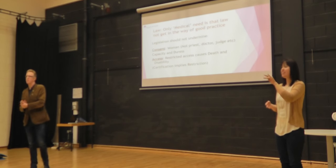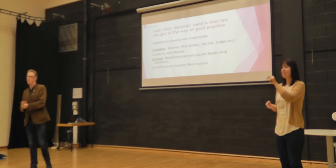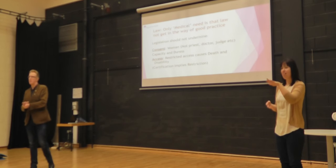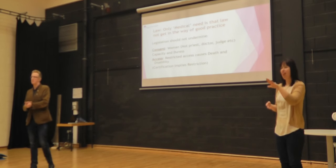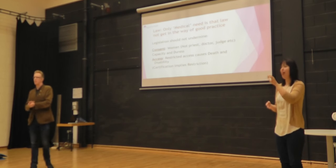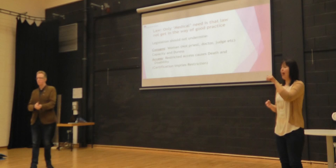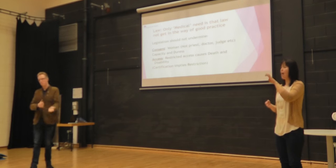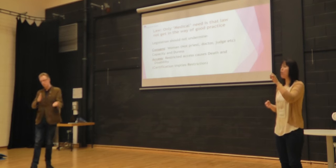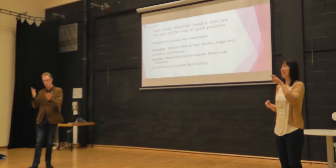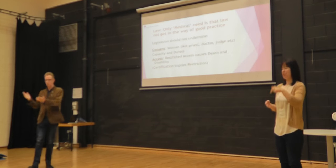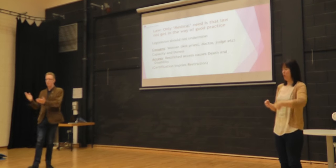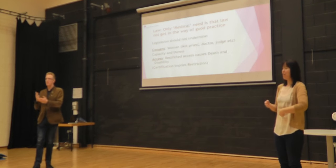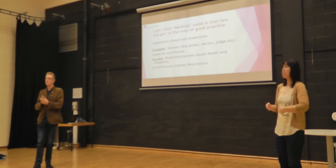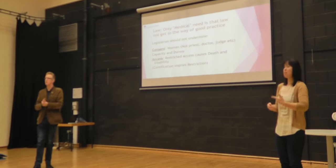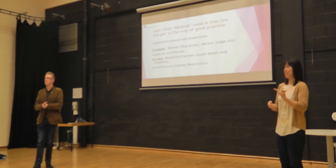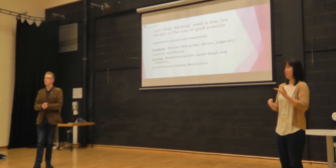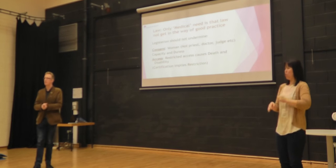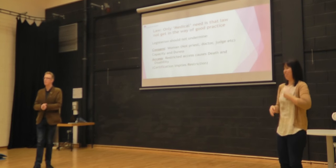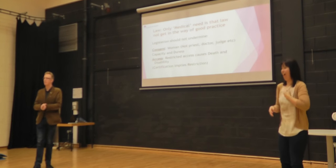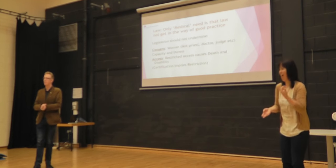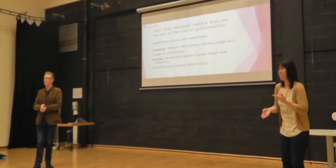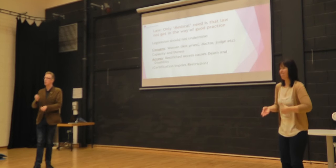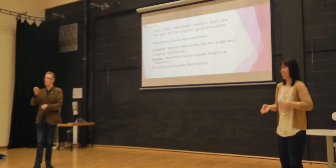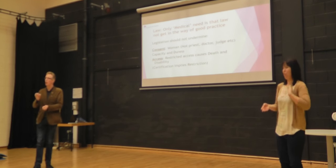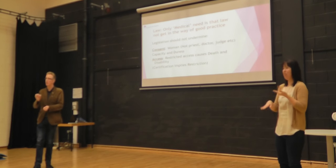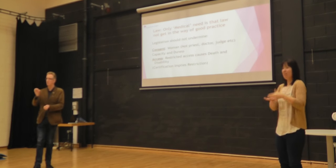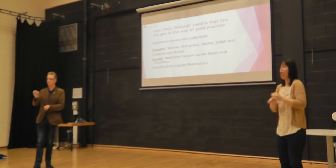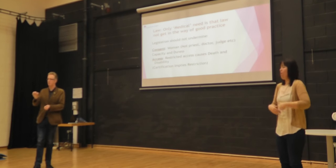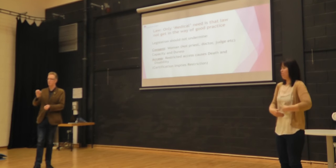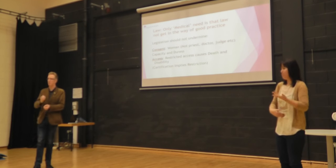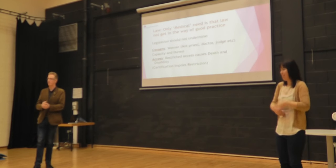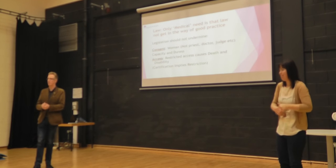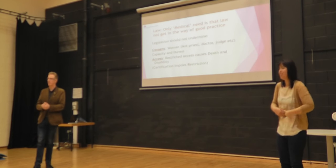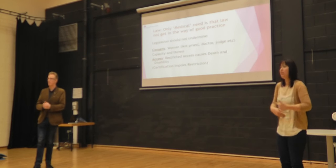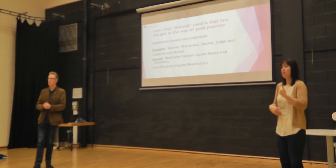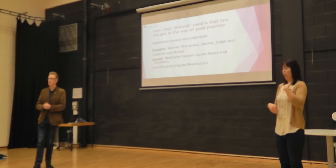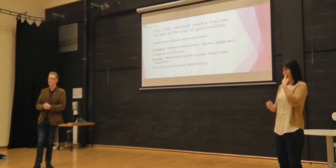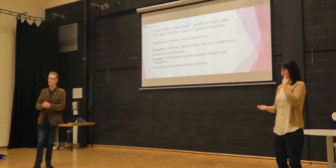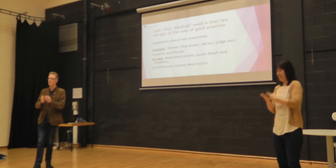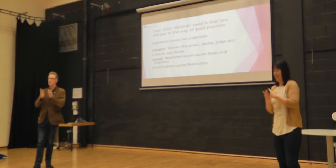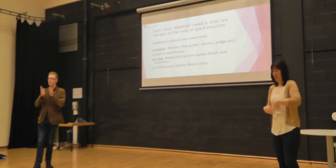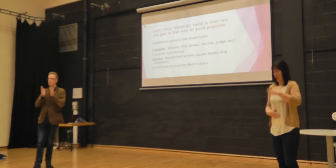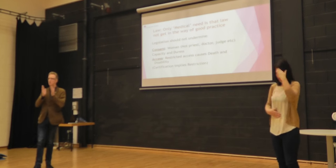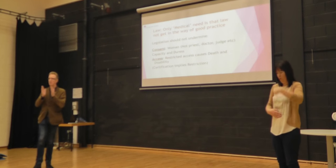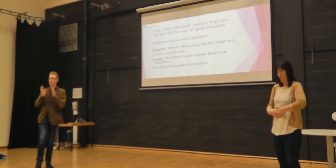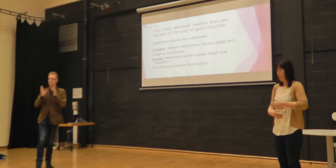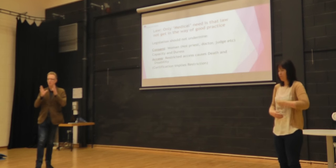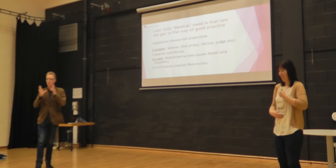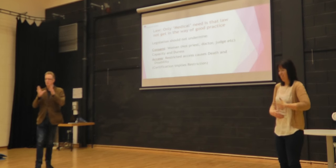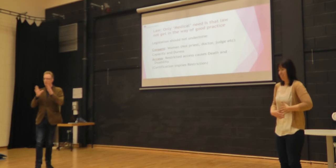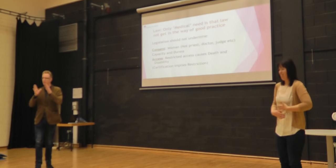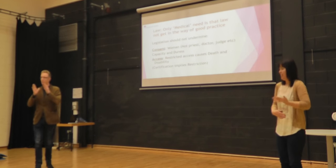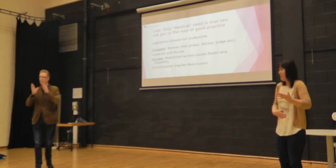where somebody makes where they make the decision to have the abortion knowing that it's a fatal fetal abnormality, is usually in